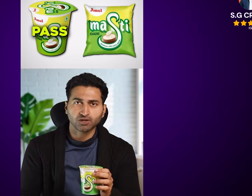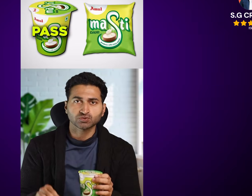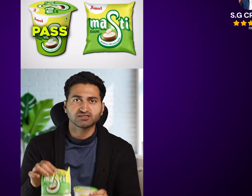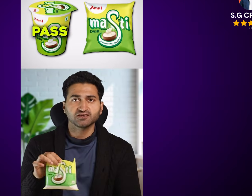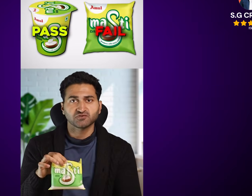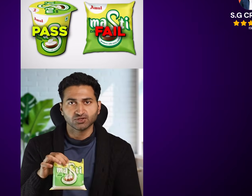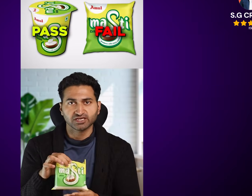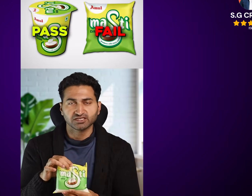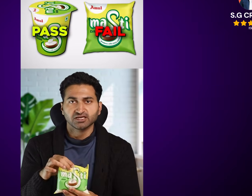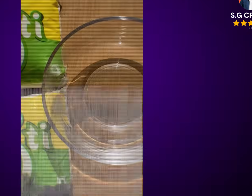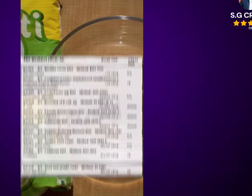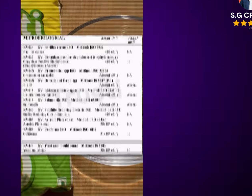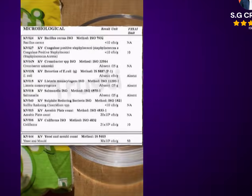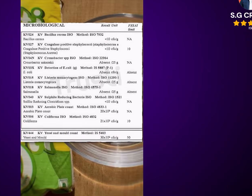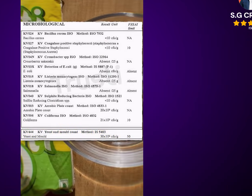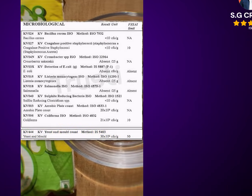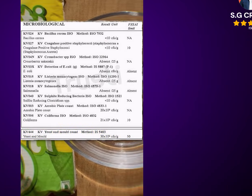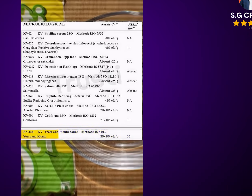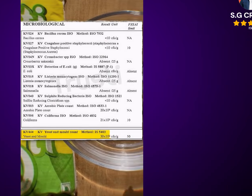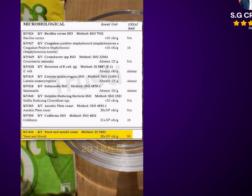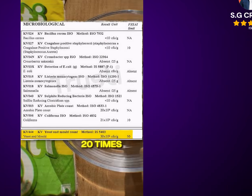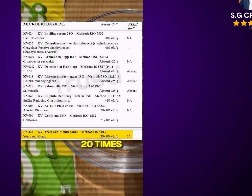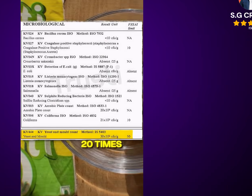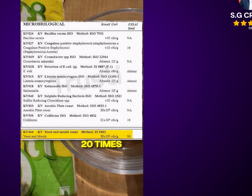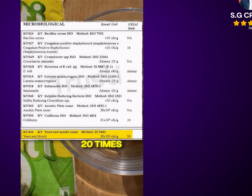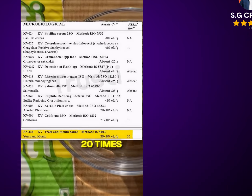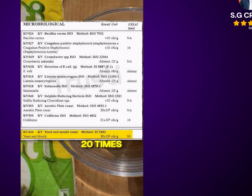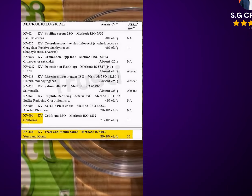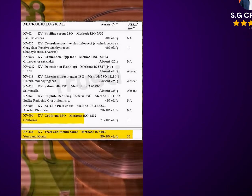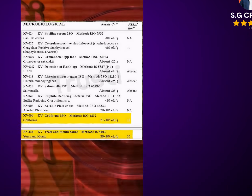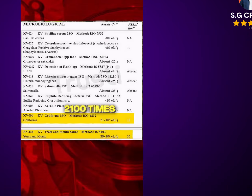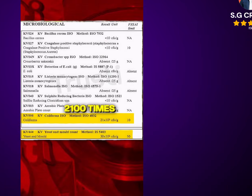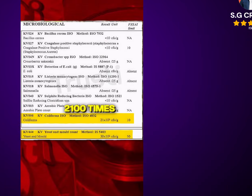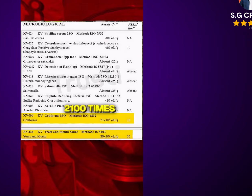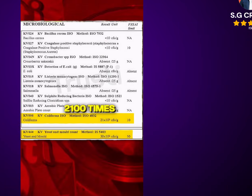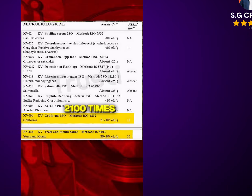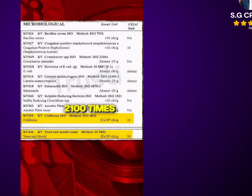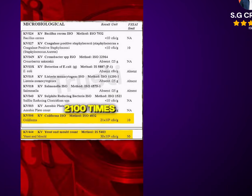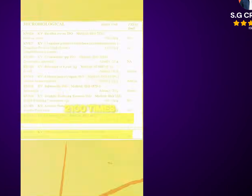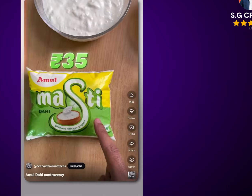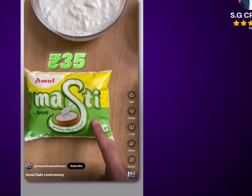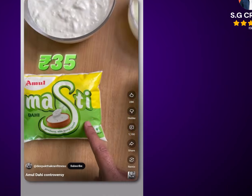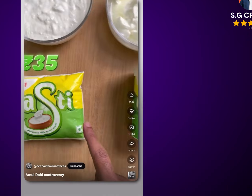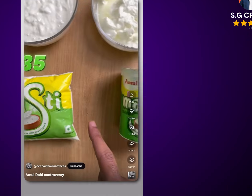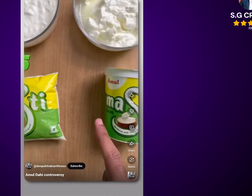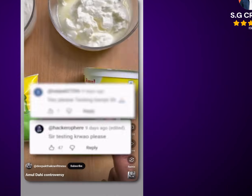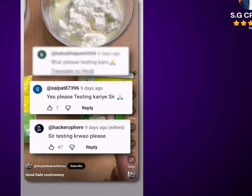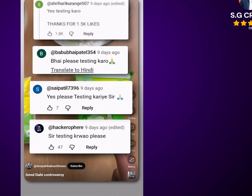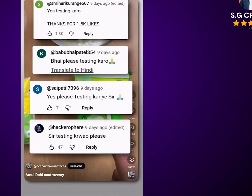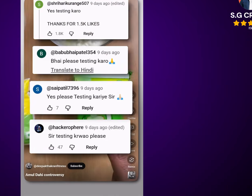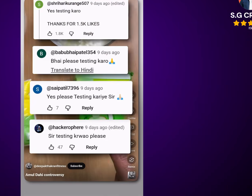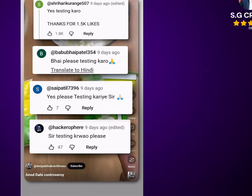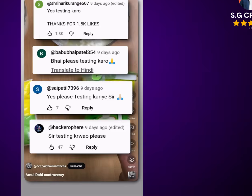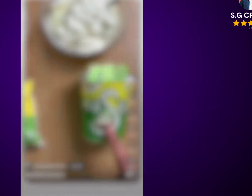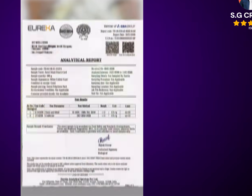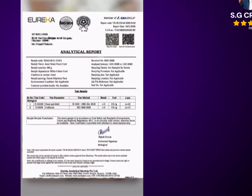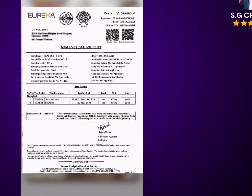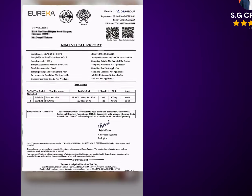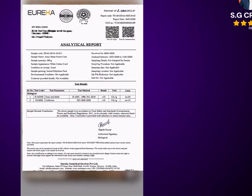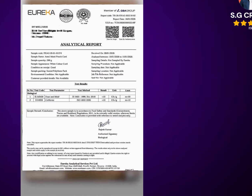results. Both the 35 Indian rupees pouch and 50 Indian rupees cup passed the latest safety tests. Context. While an